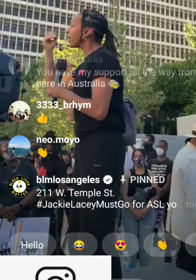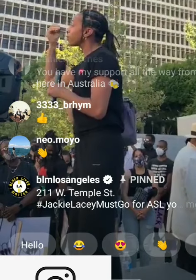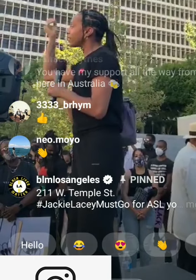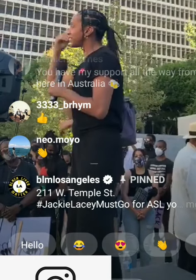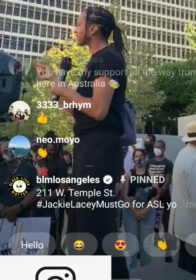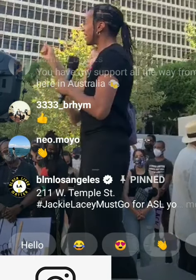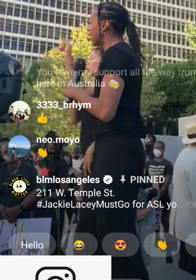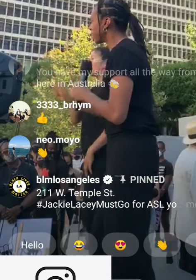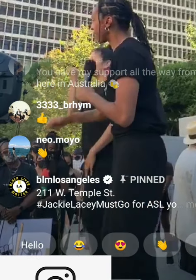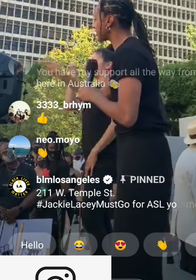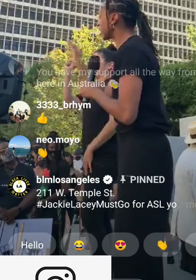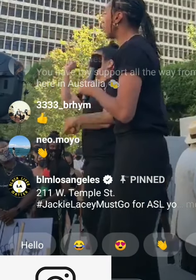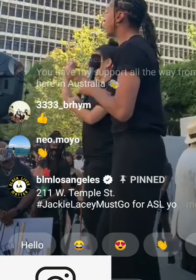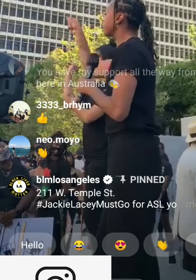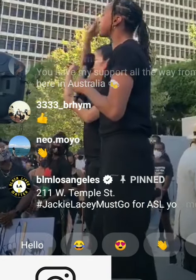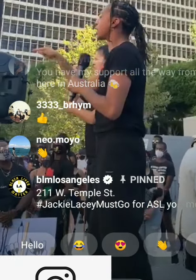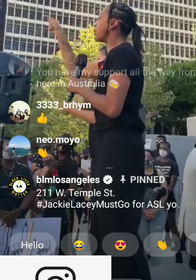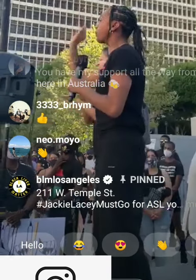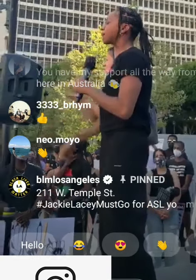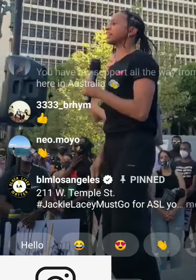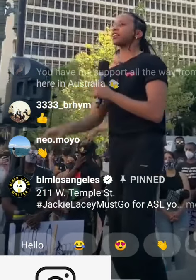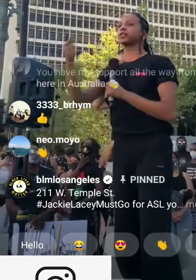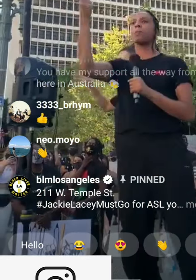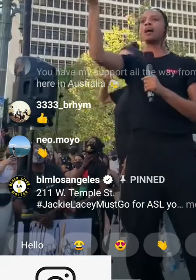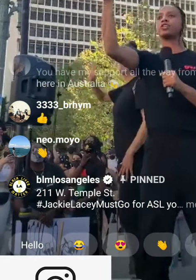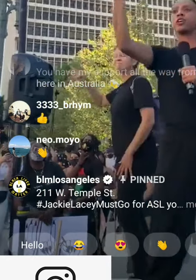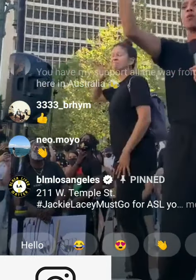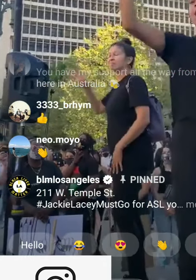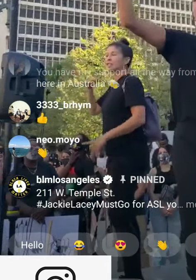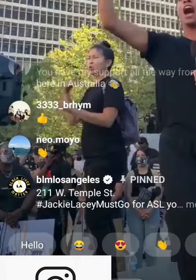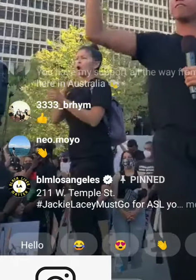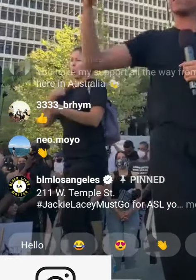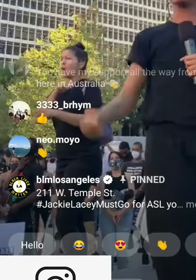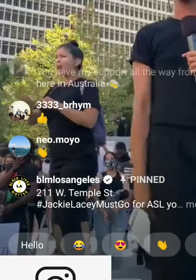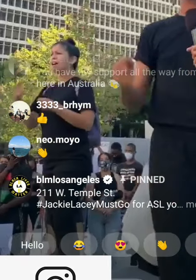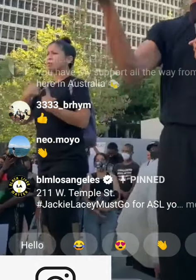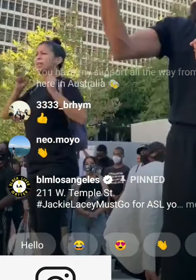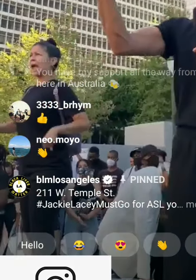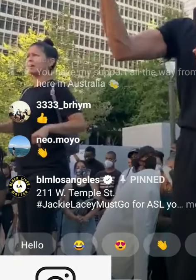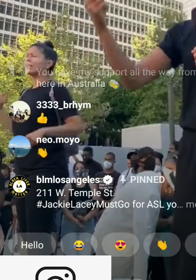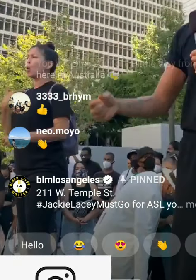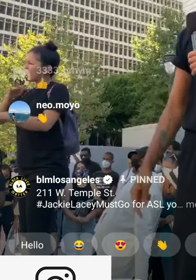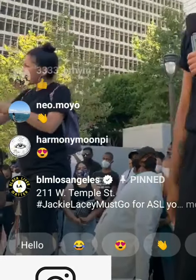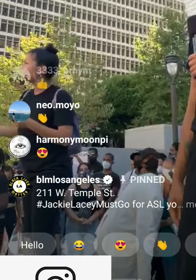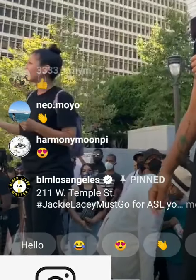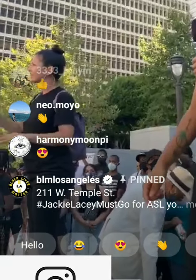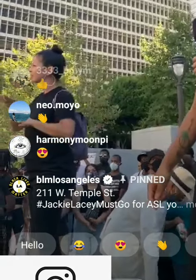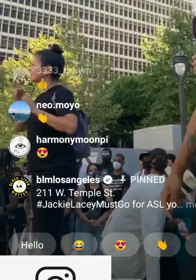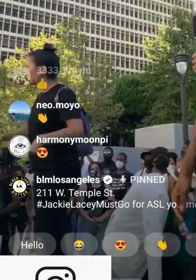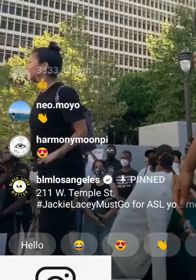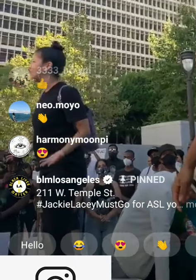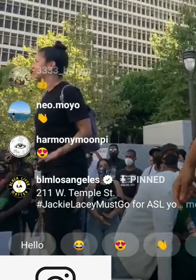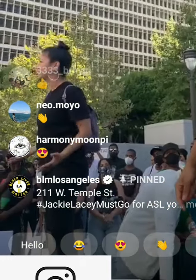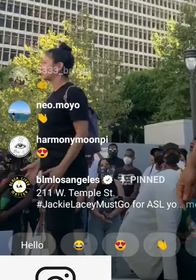born into, once that gets into your body, and once it gets into your mind, gonna stop. The people